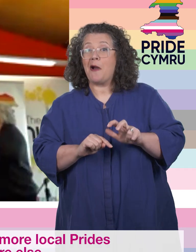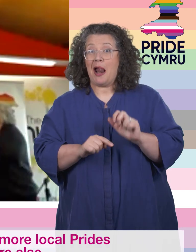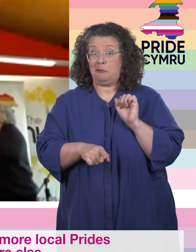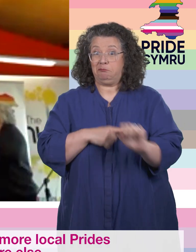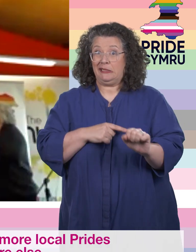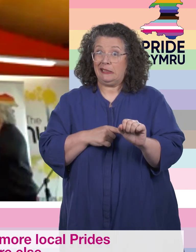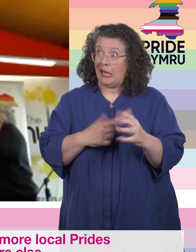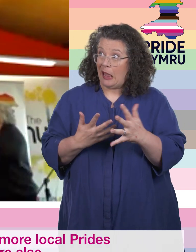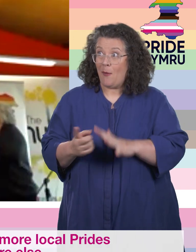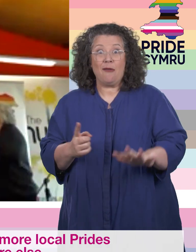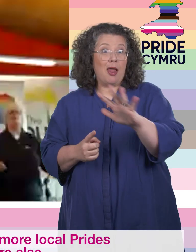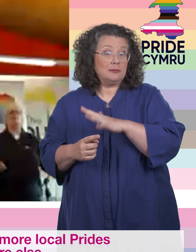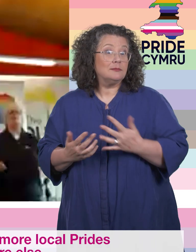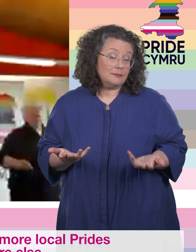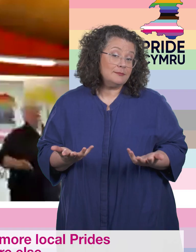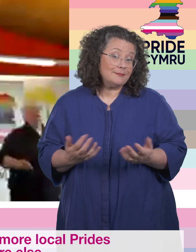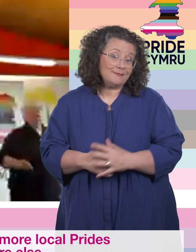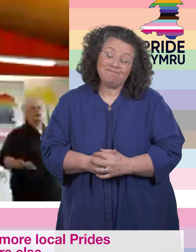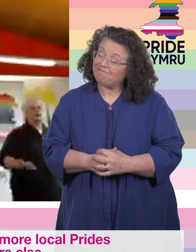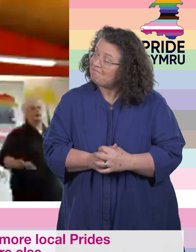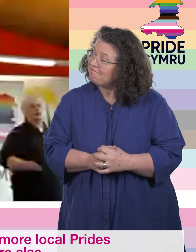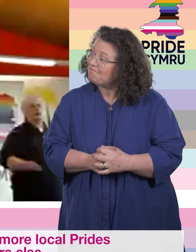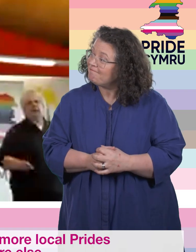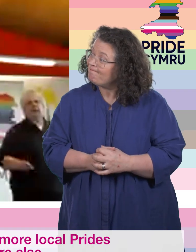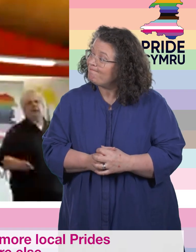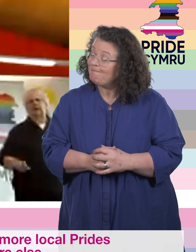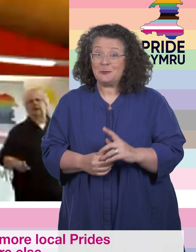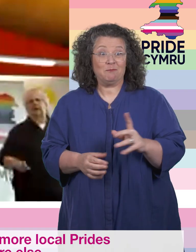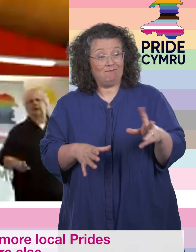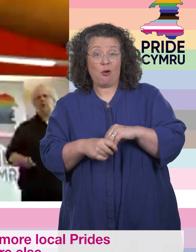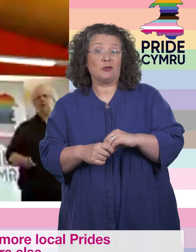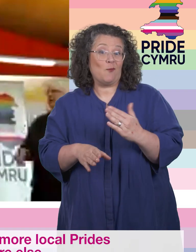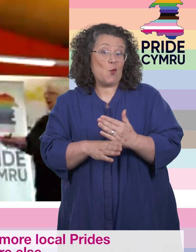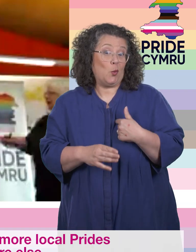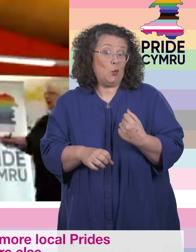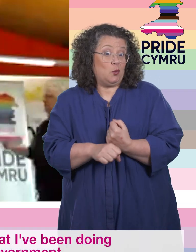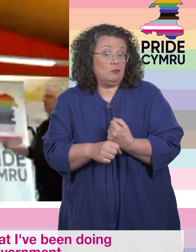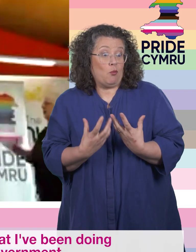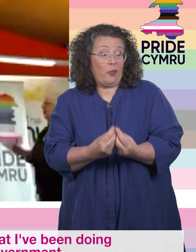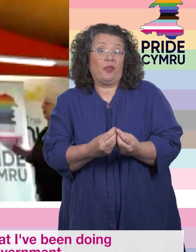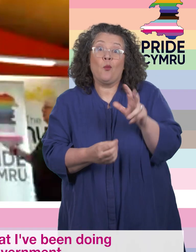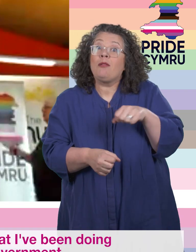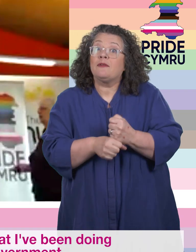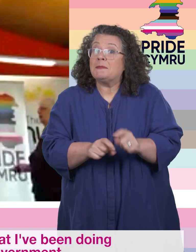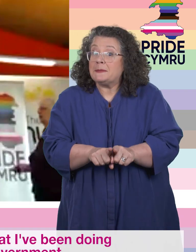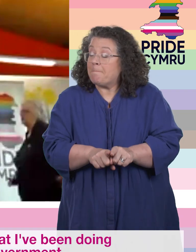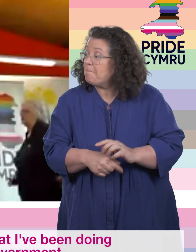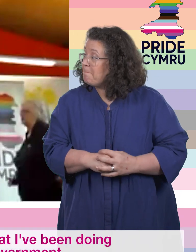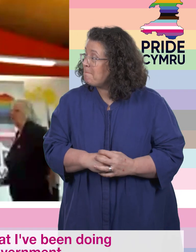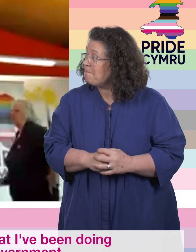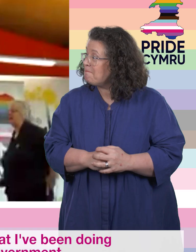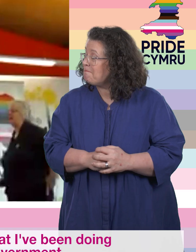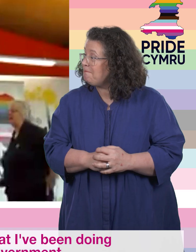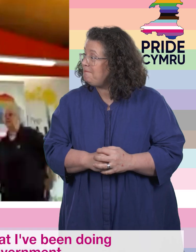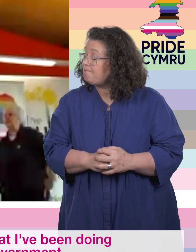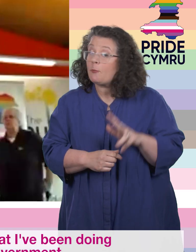2000, there's been more local prides in Wales than anywhere else. And this is all part of what I've been doing